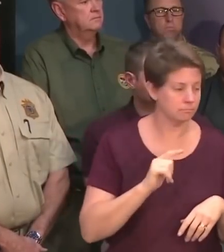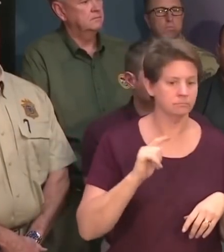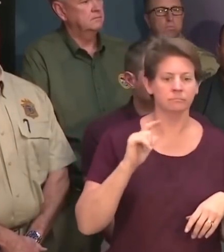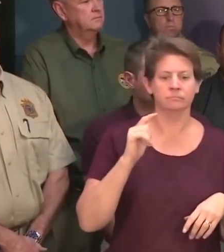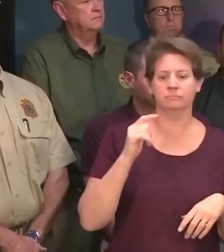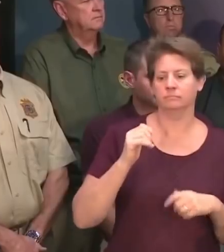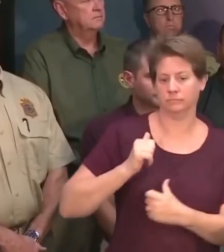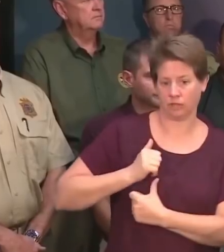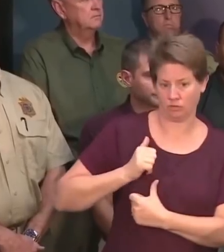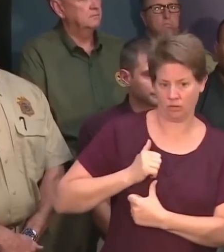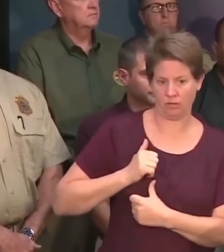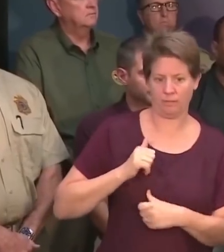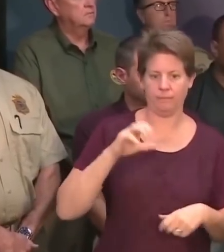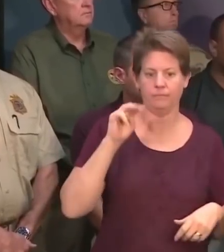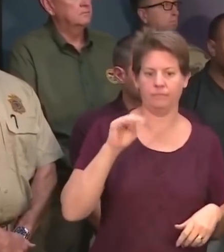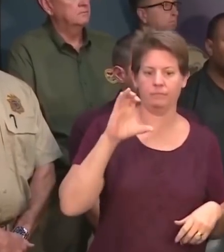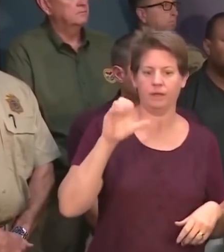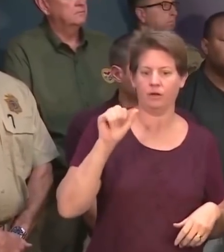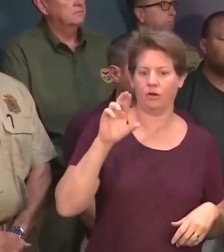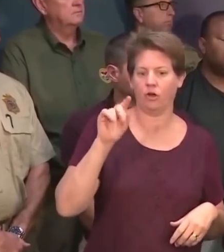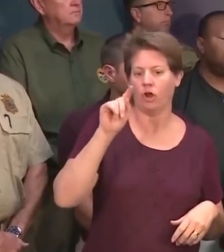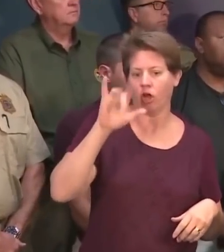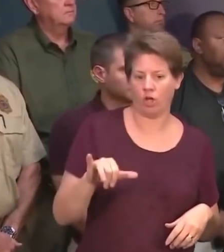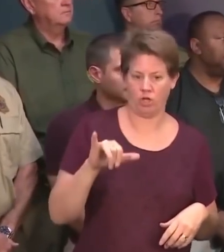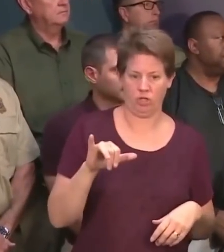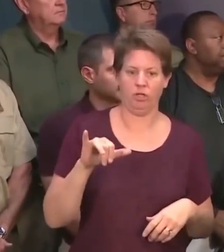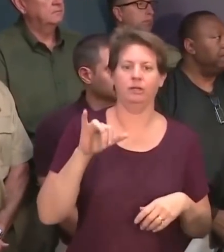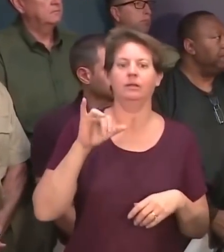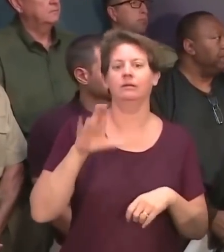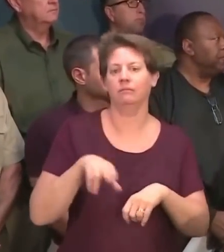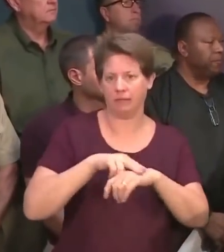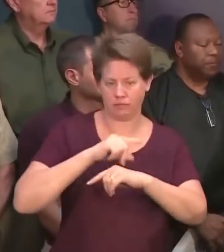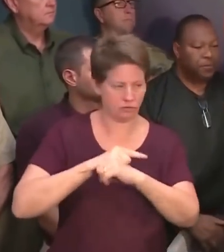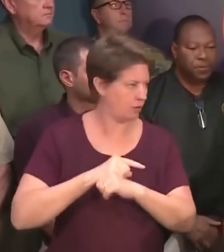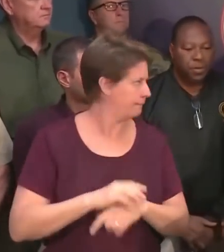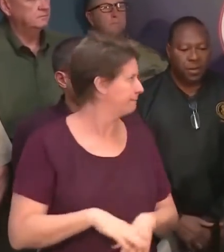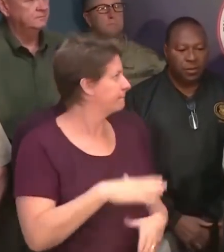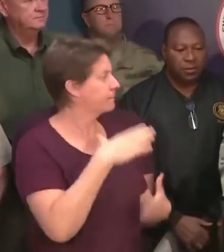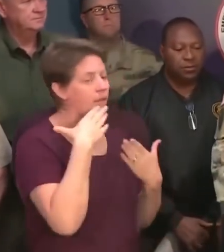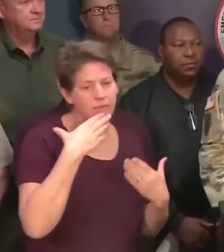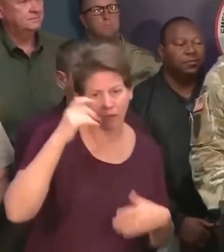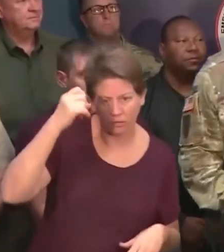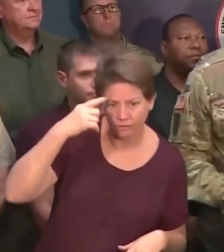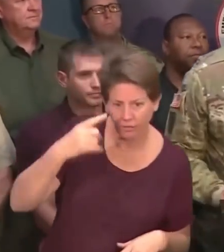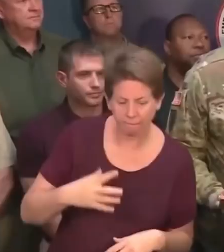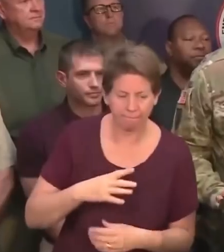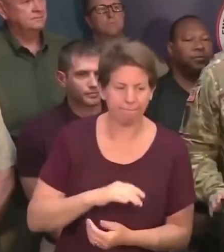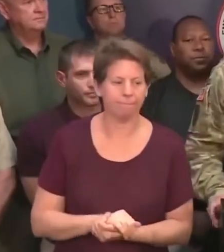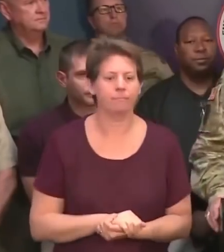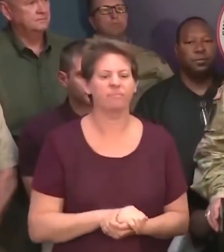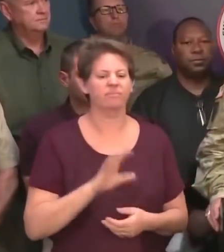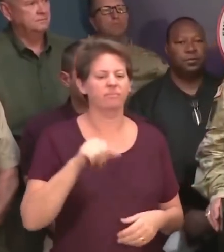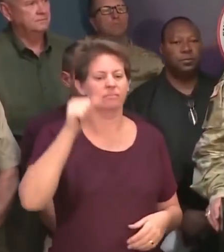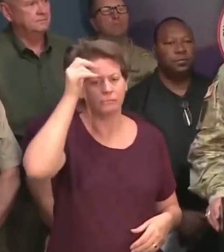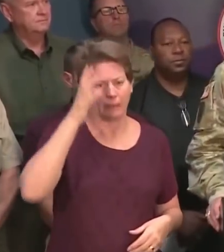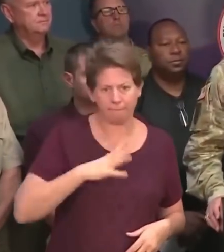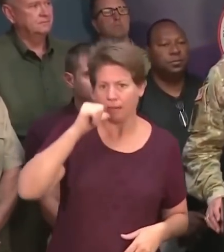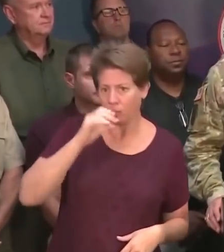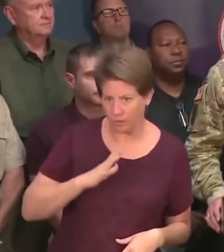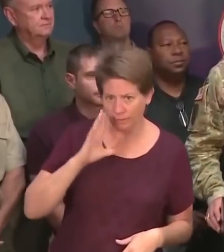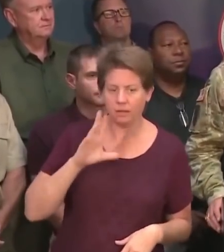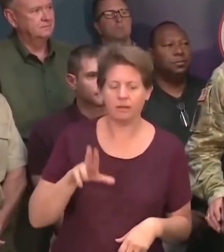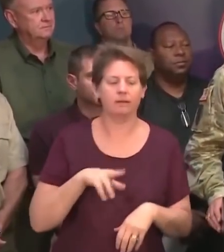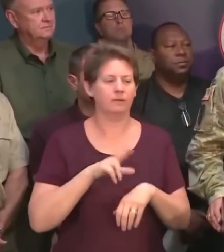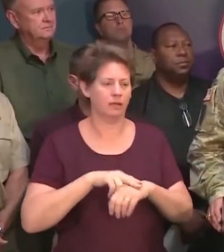General McCarty of the South Carolina National Guard. Thank you, Governor. The men and women of the South Carolina